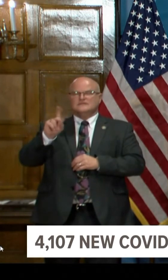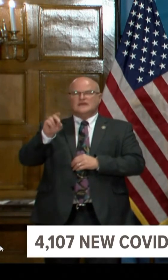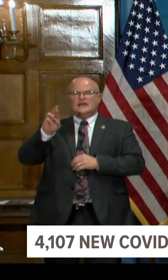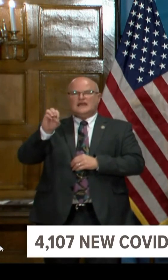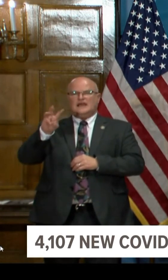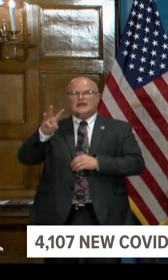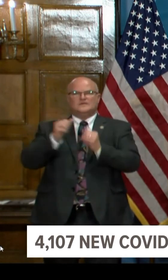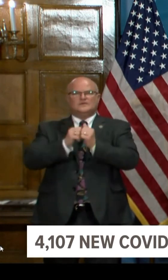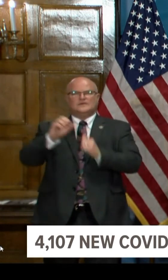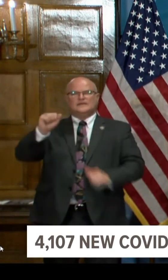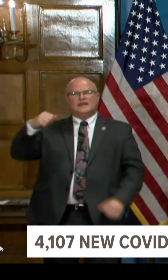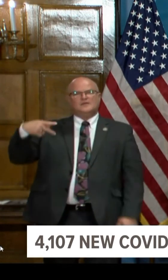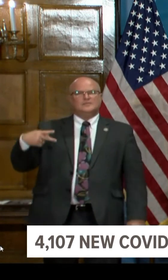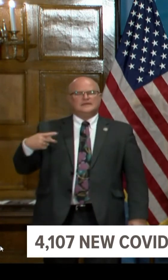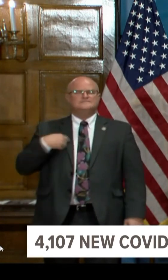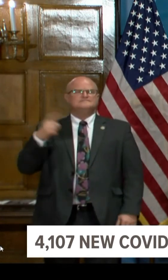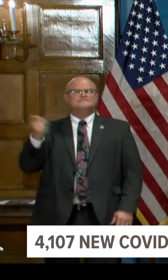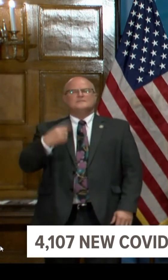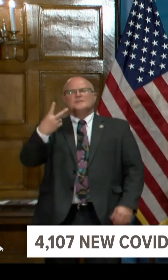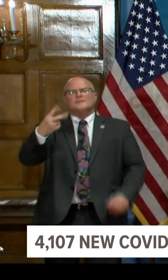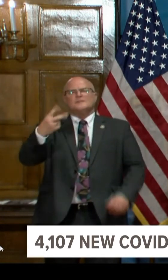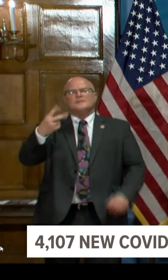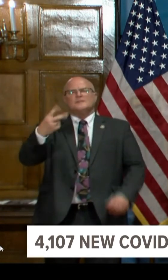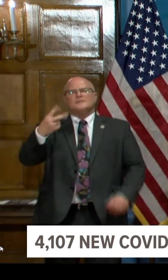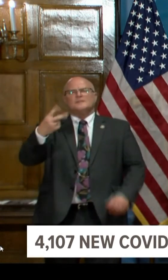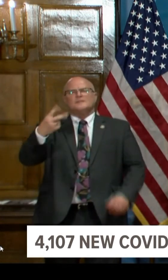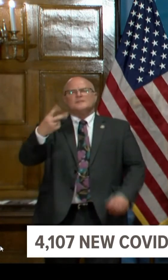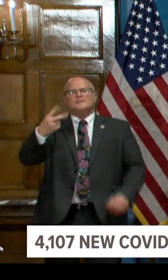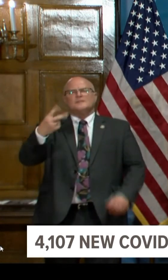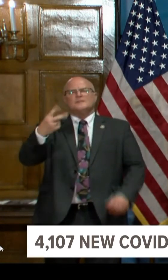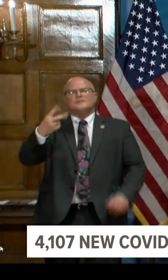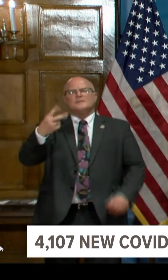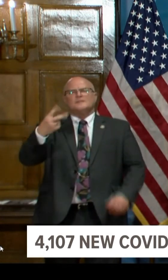AP. I wanted to ask you about two areas.